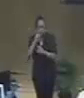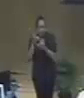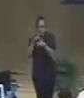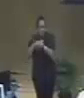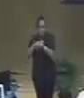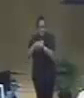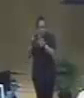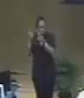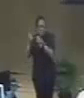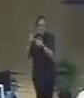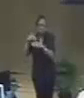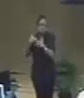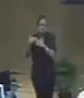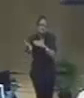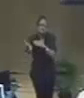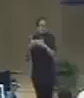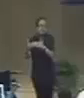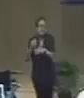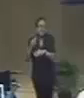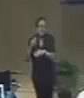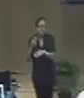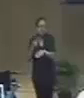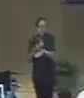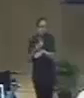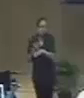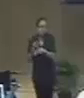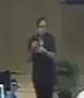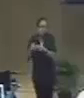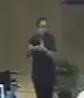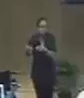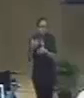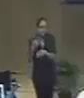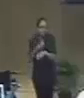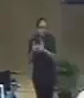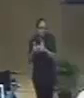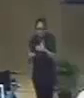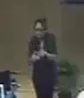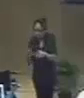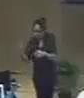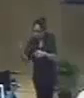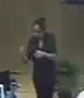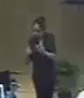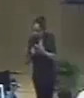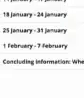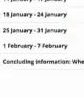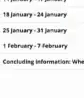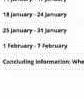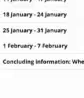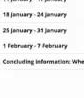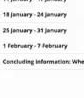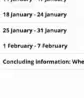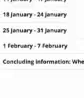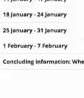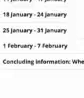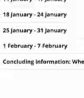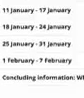in the next 3 weeks, or we're going to next 1, 2, 3, 4, 5 weeks. Here's another topic. I'm going to do some introductory stuff in there,